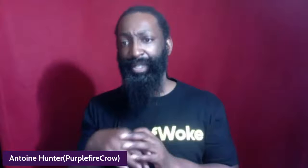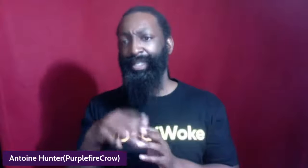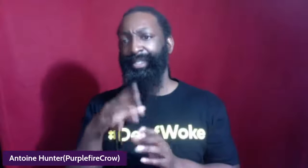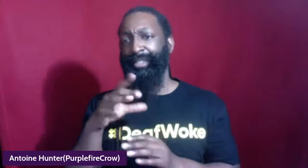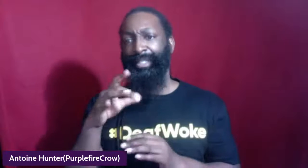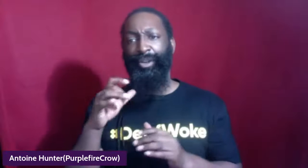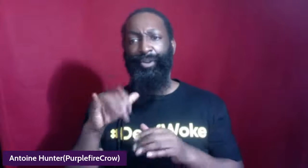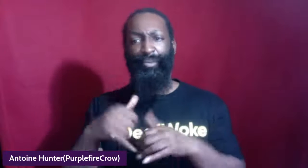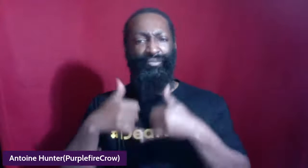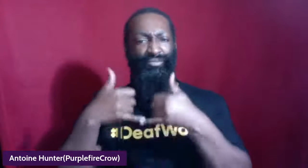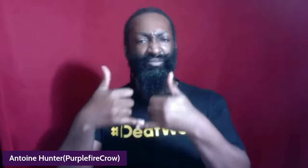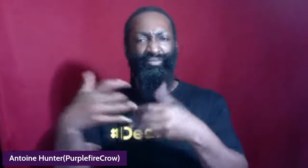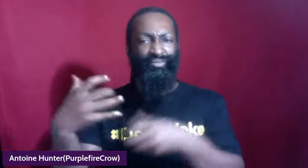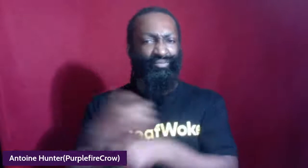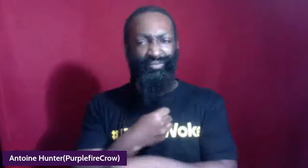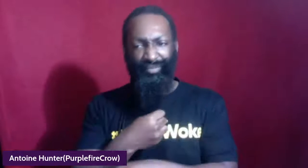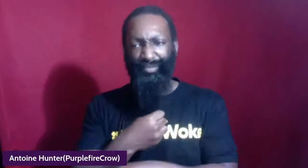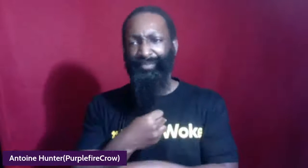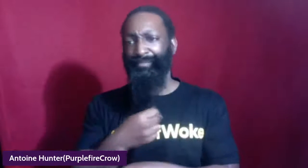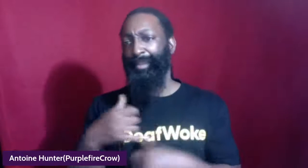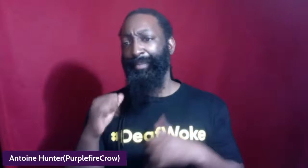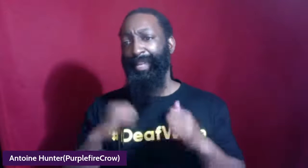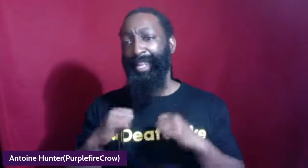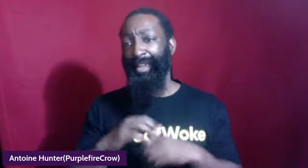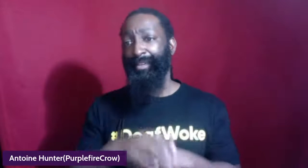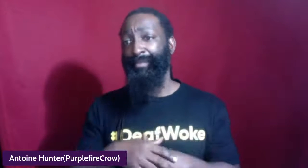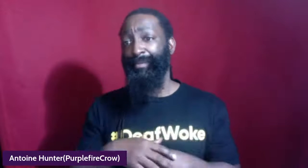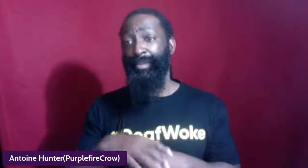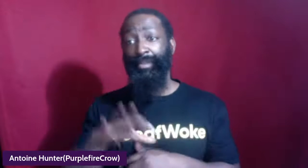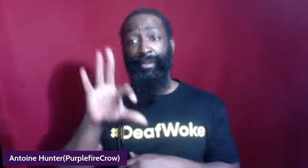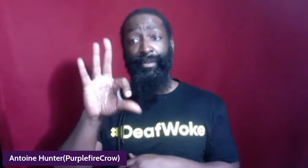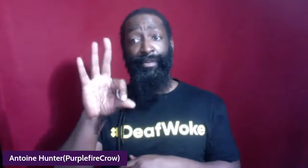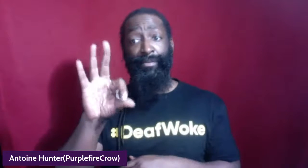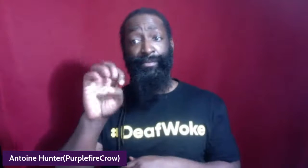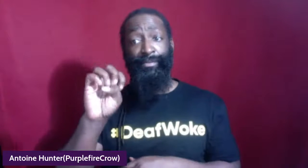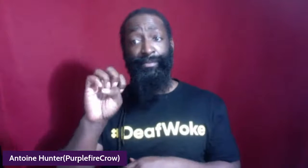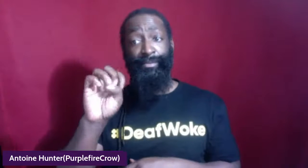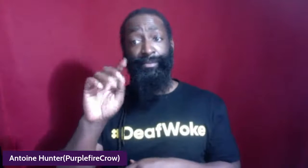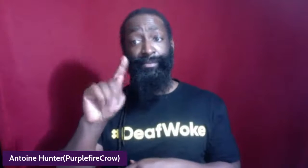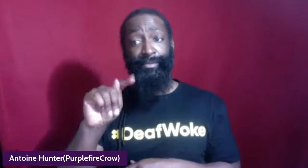death role, and an award-winning play.